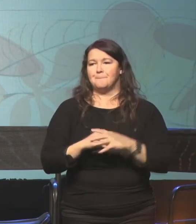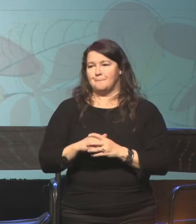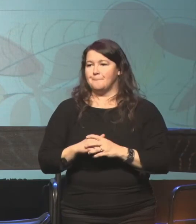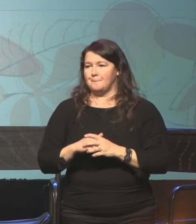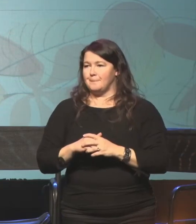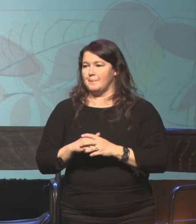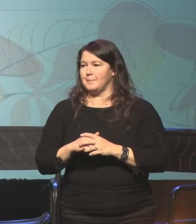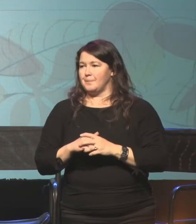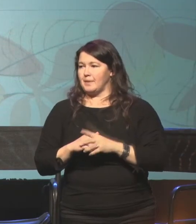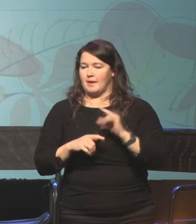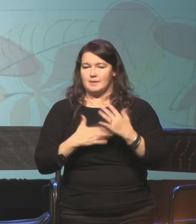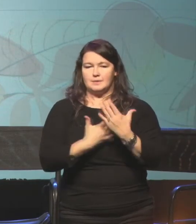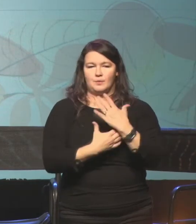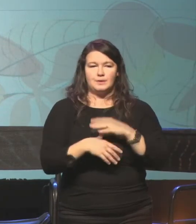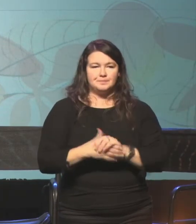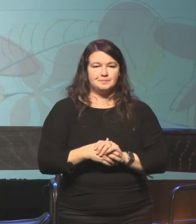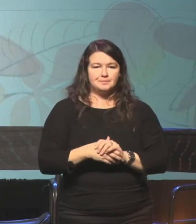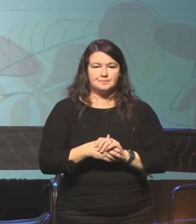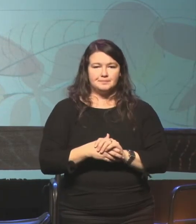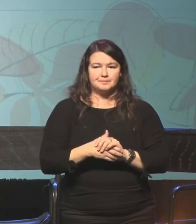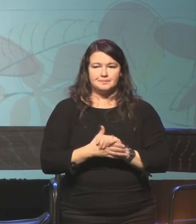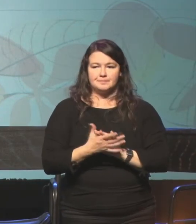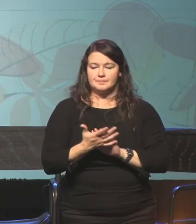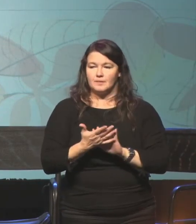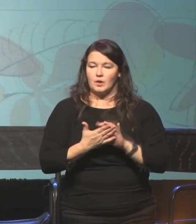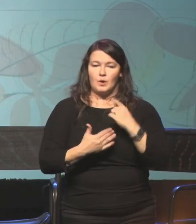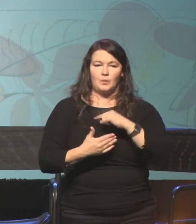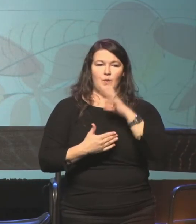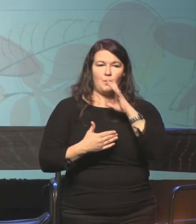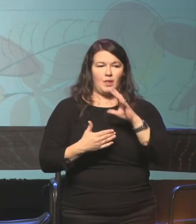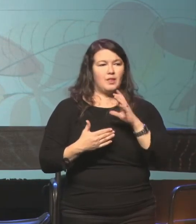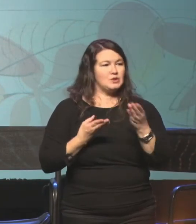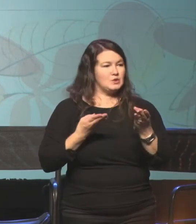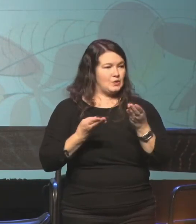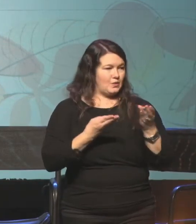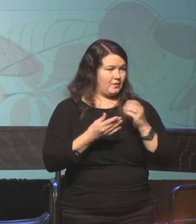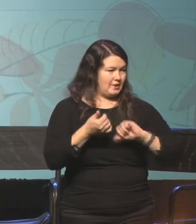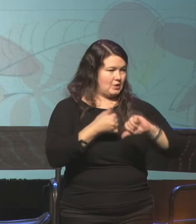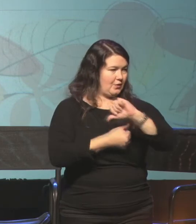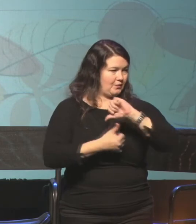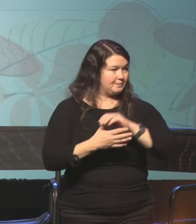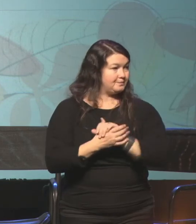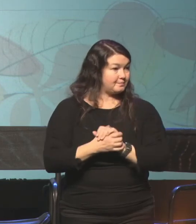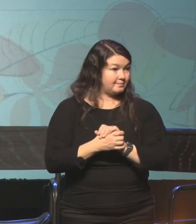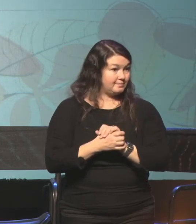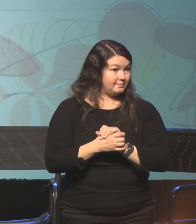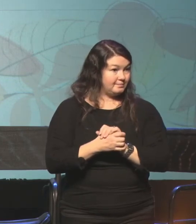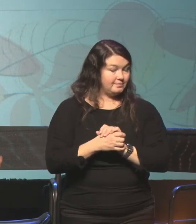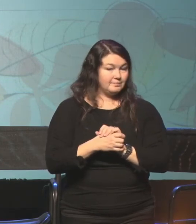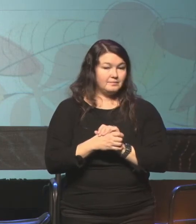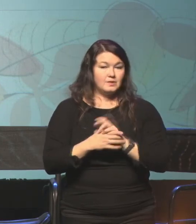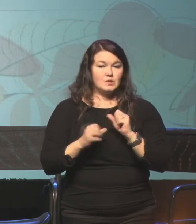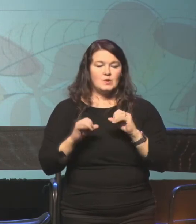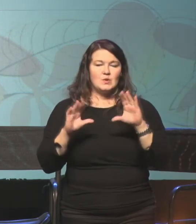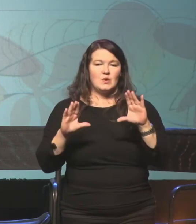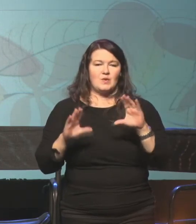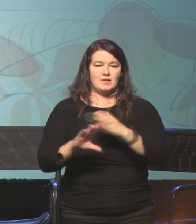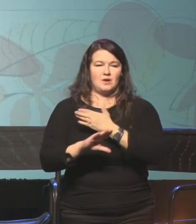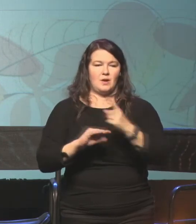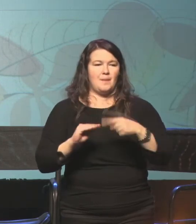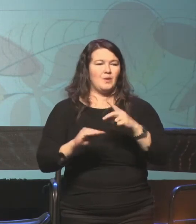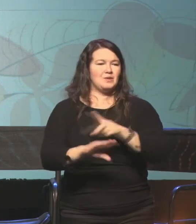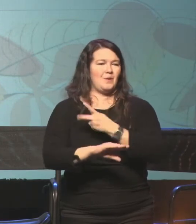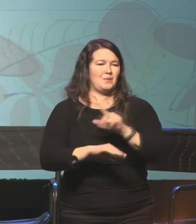for them this morning as well? And we'll serve one another in that way. So this is a great song about the 23rd